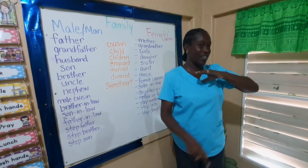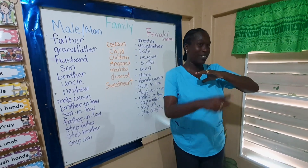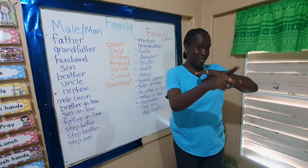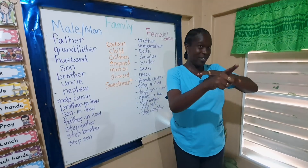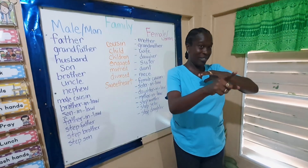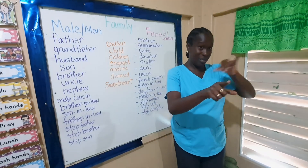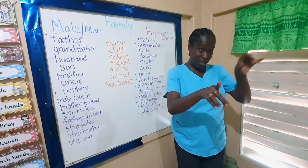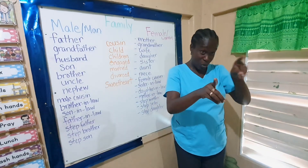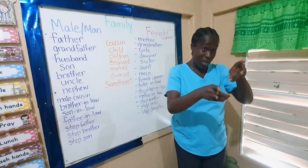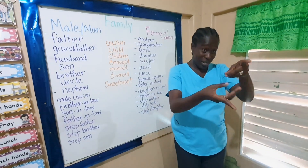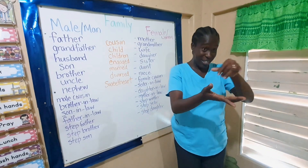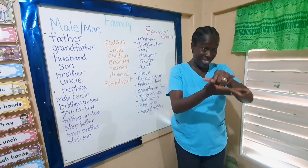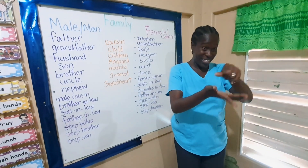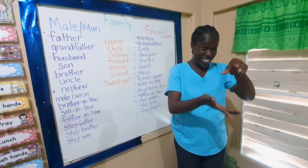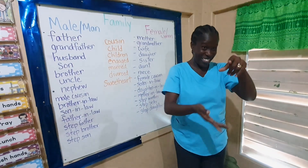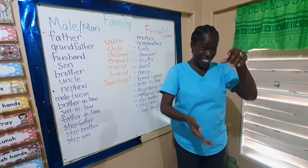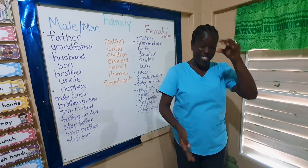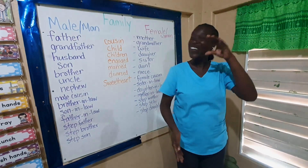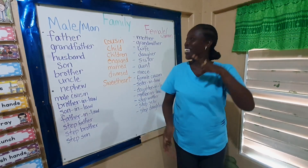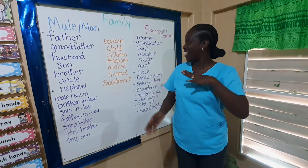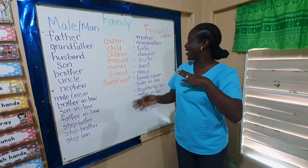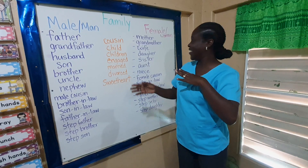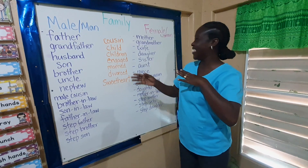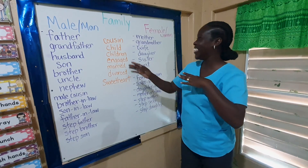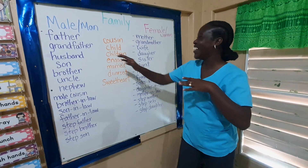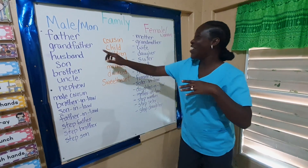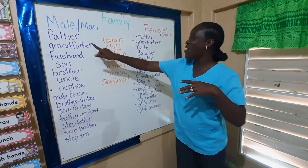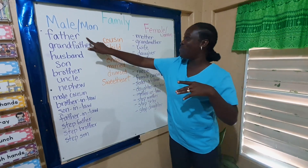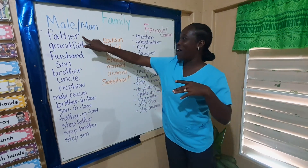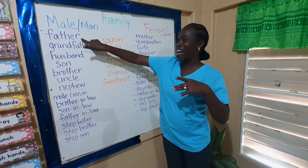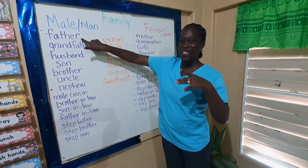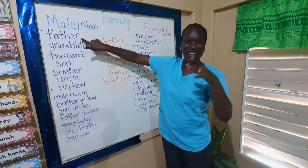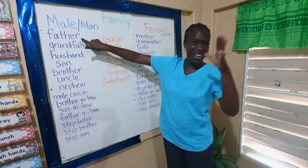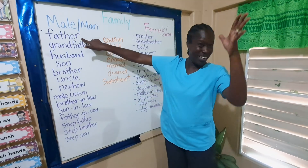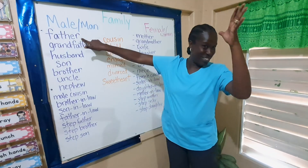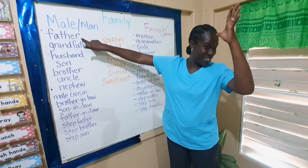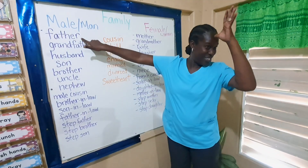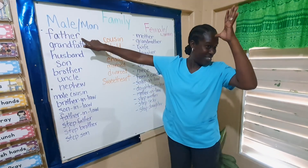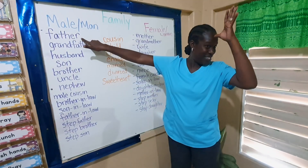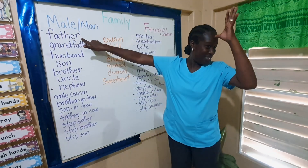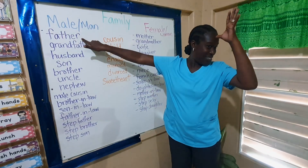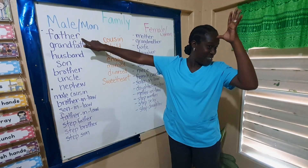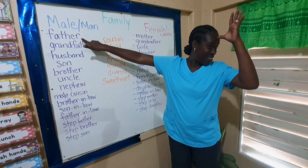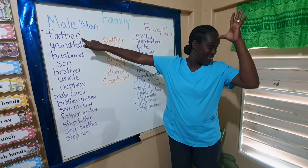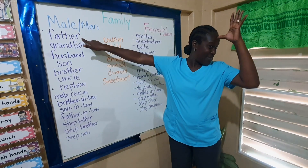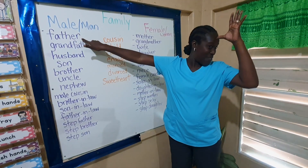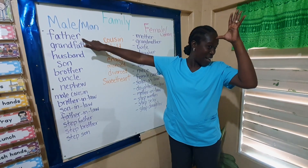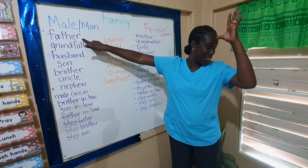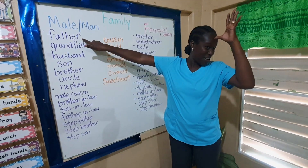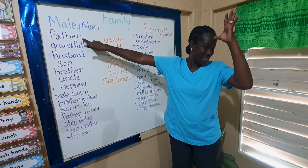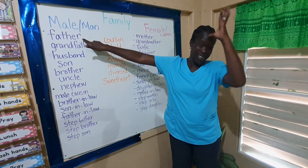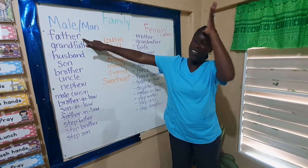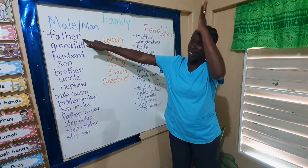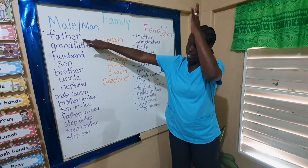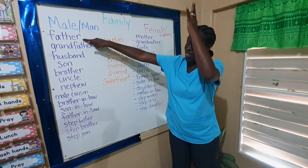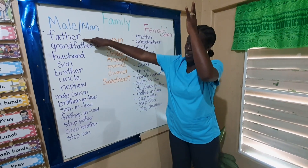good. Sherry Turton-Gillett, the sign language interpreter at Stella Maris School, shared that keeping the younger